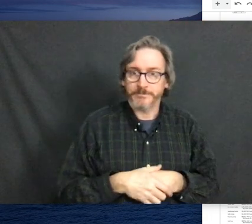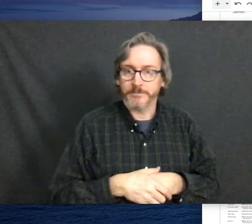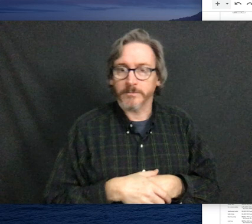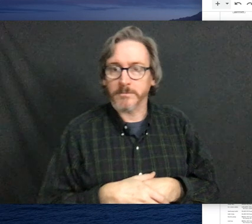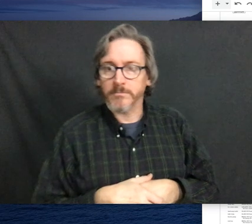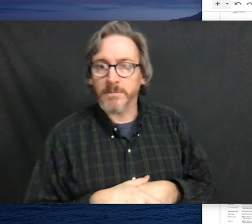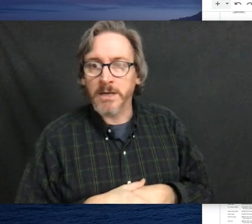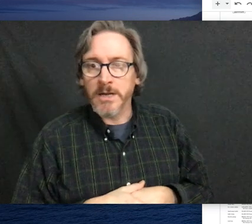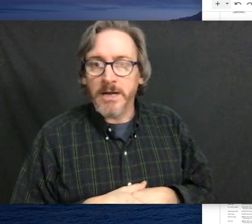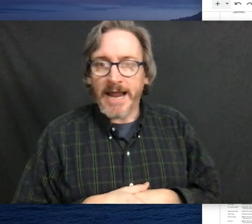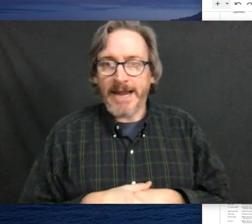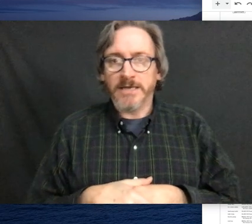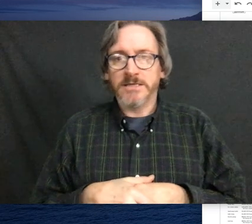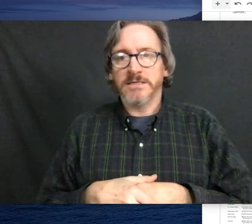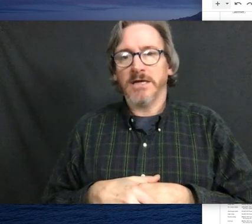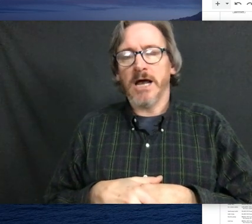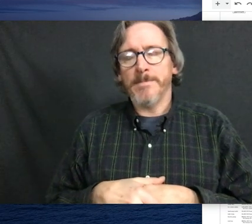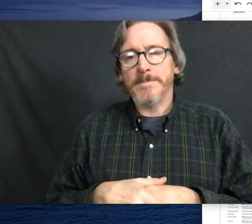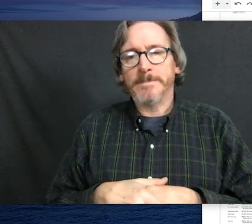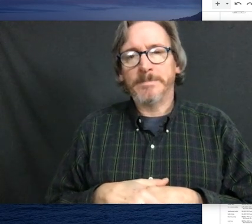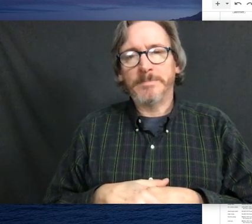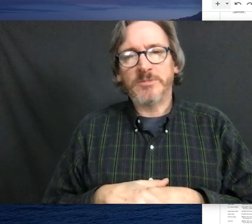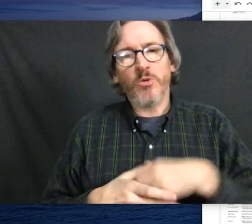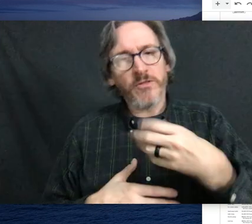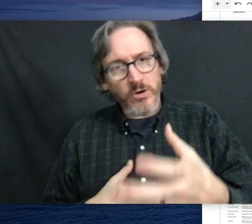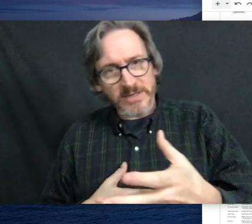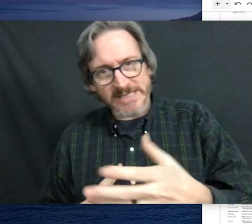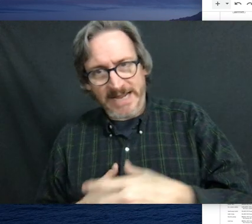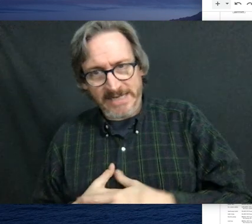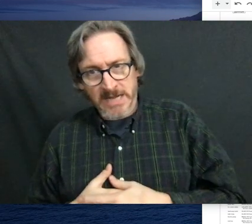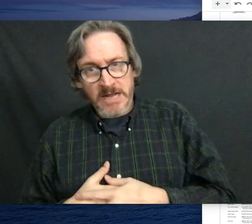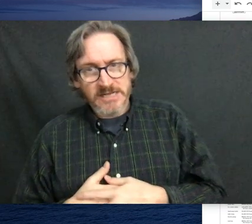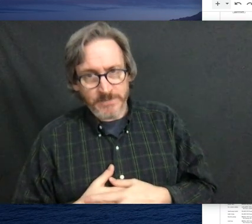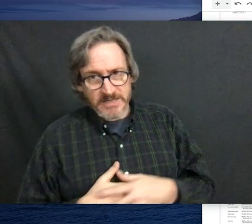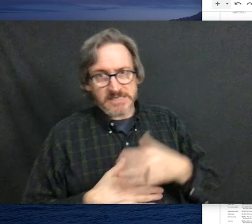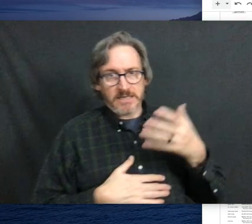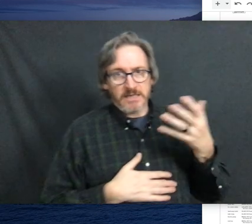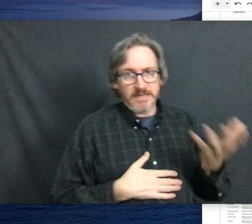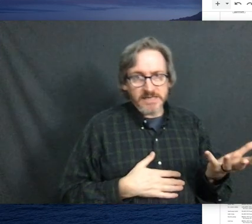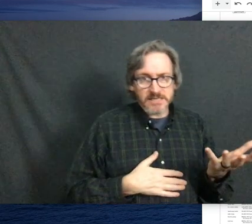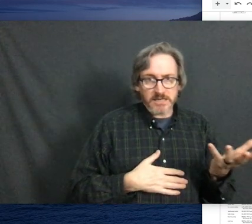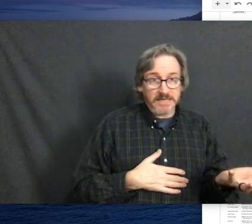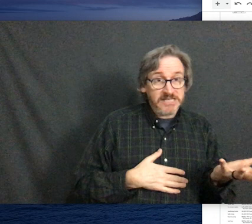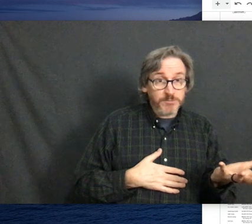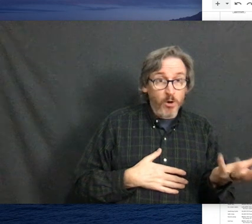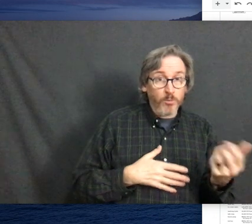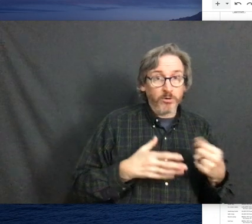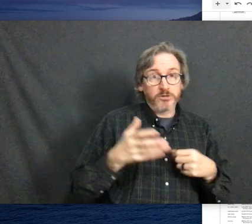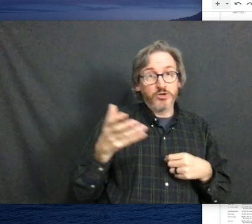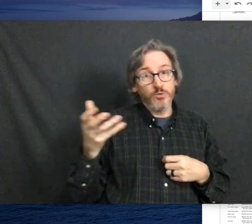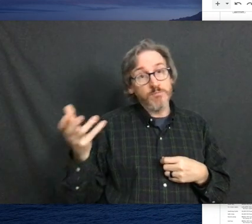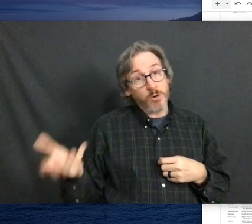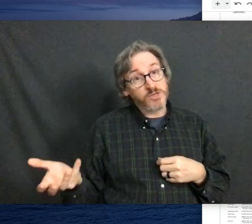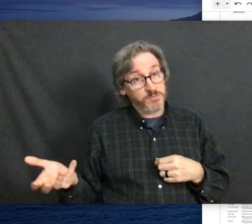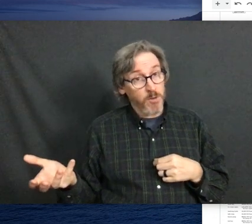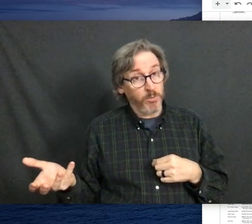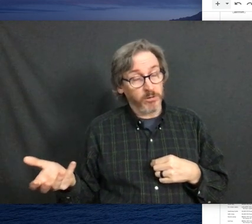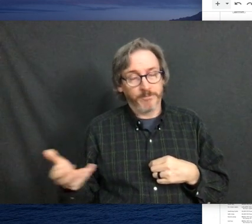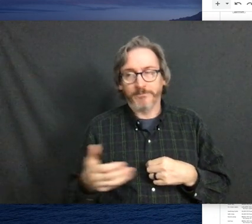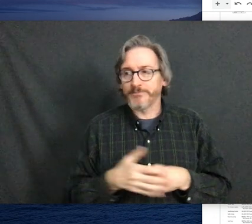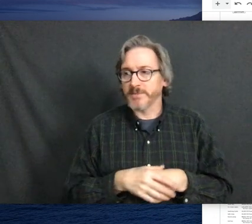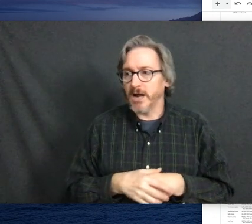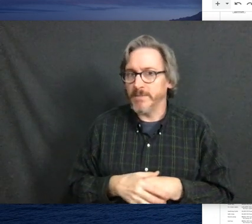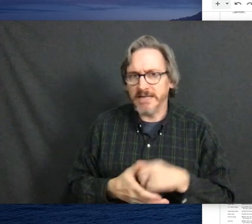ceiling. And one other note they say is something that's least mobile to most